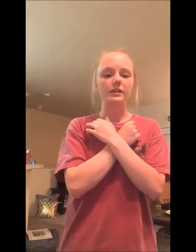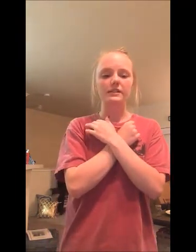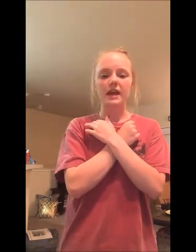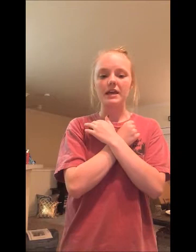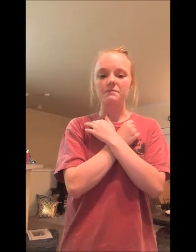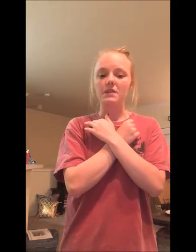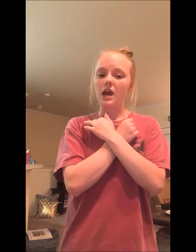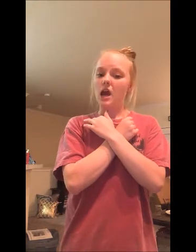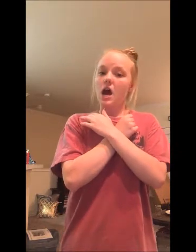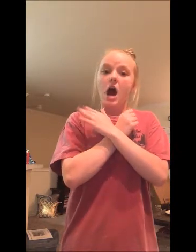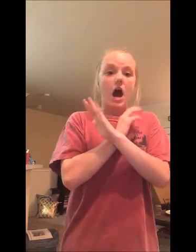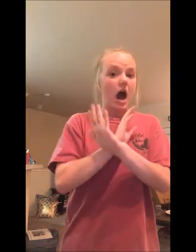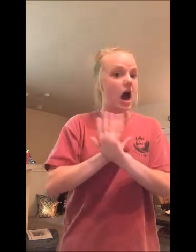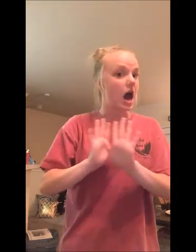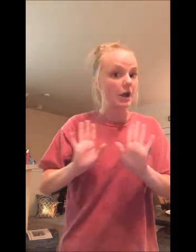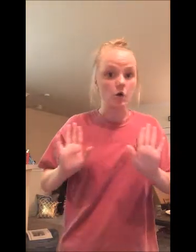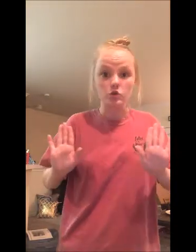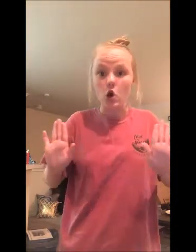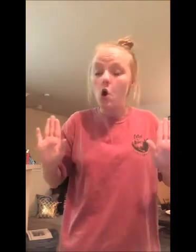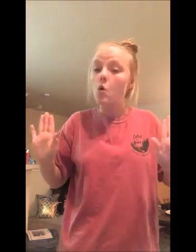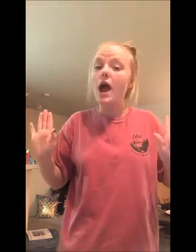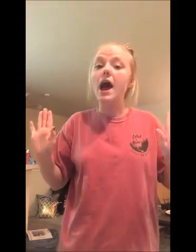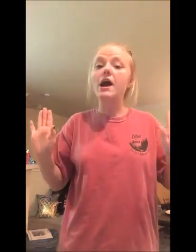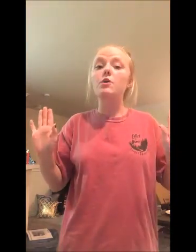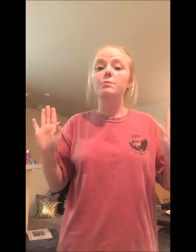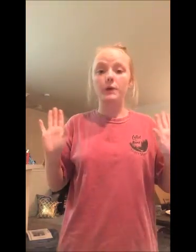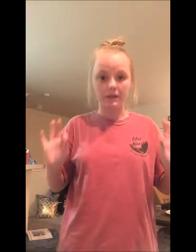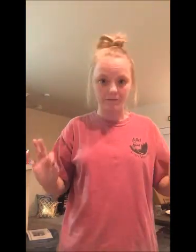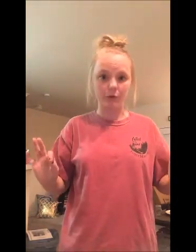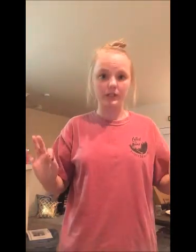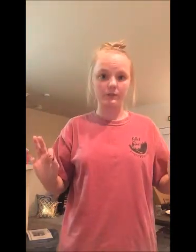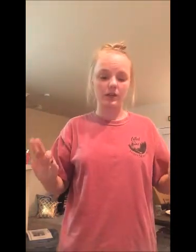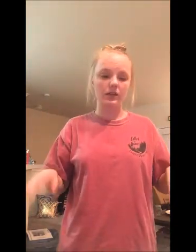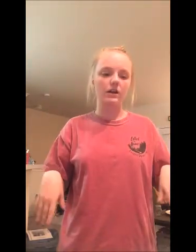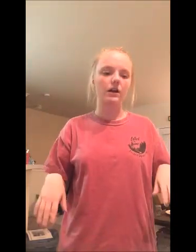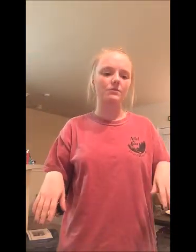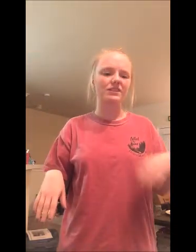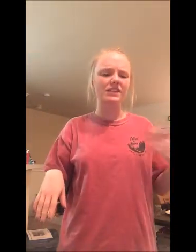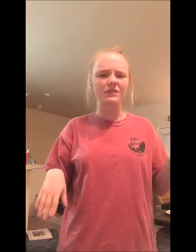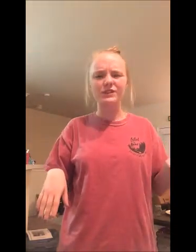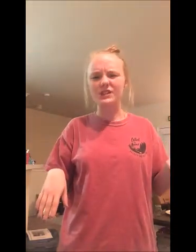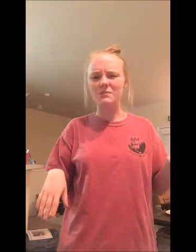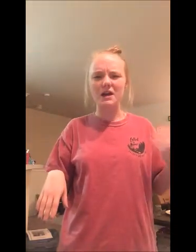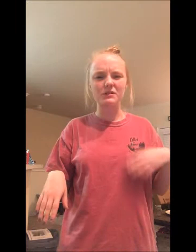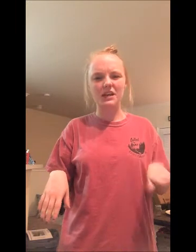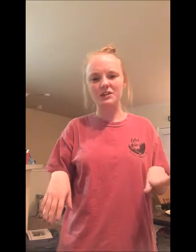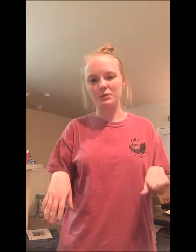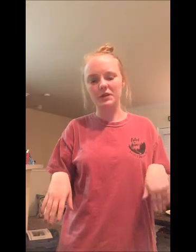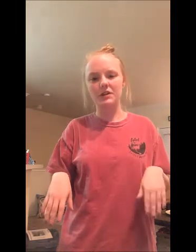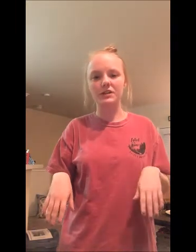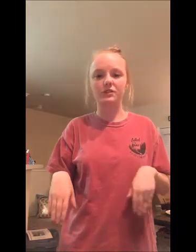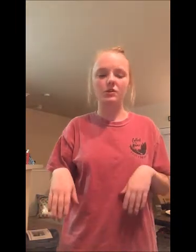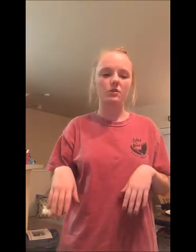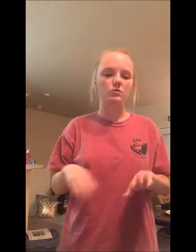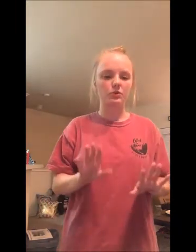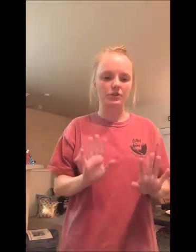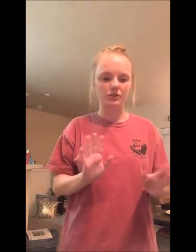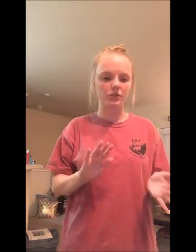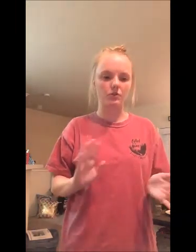to say, I don't know how, but it frees me. The sign for somehow is kind of weird, and so we're just going to do I